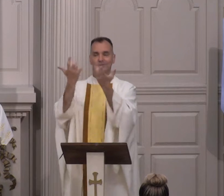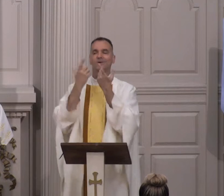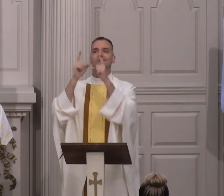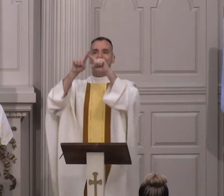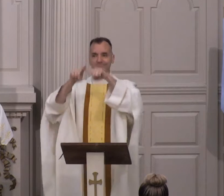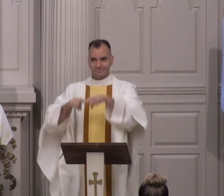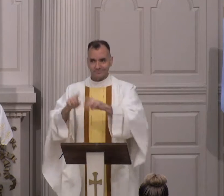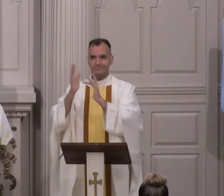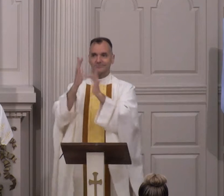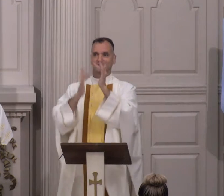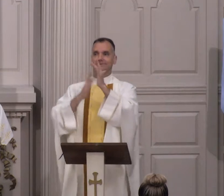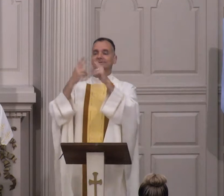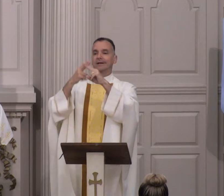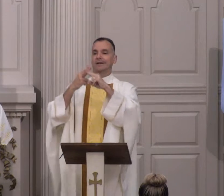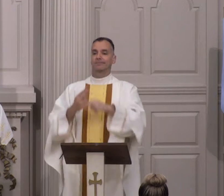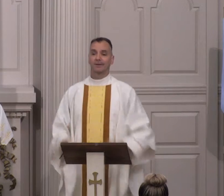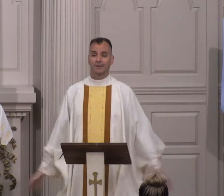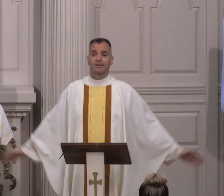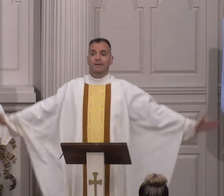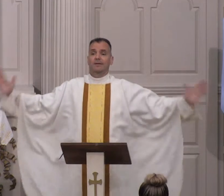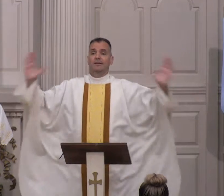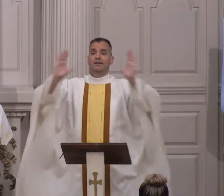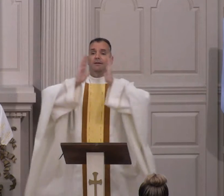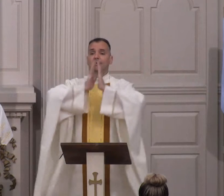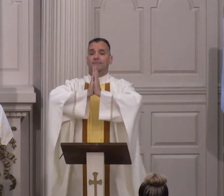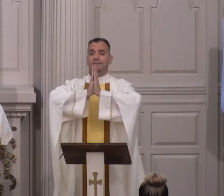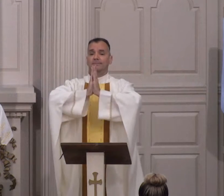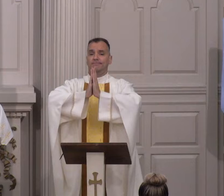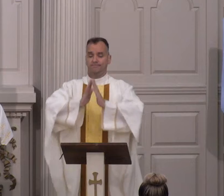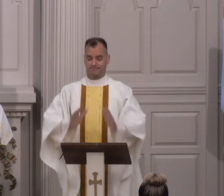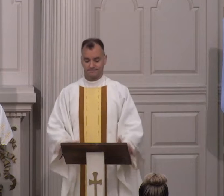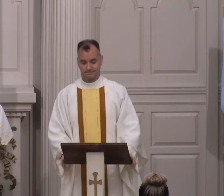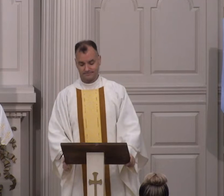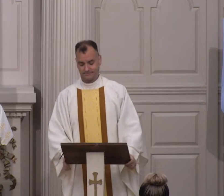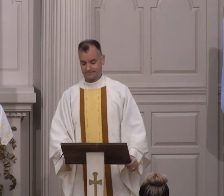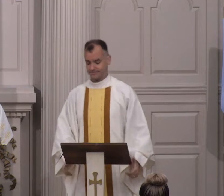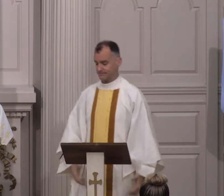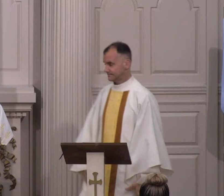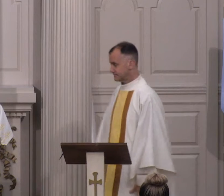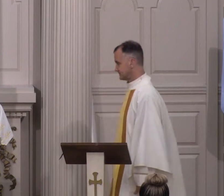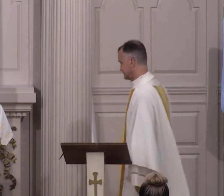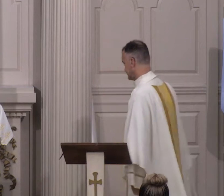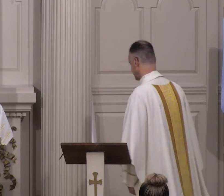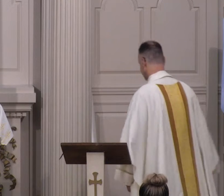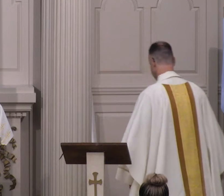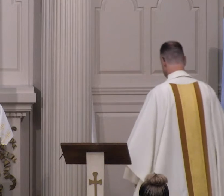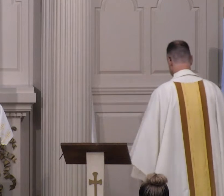will. Through Christ our Lord. Amen.